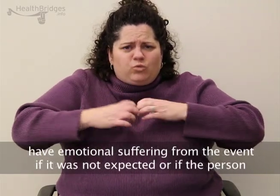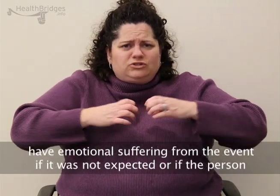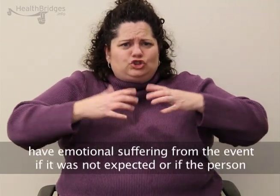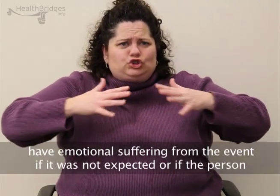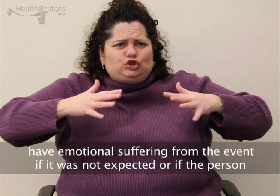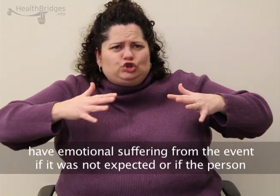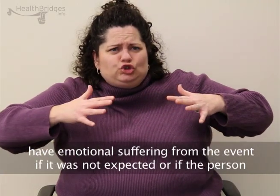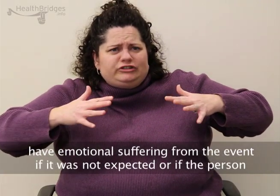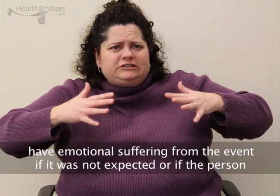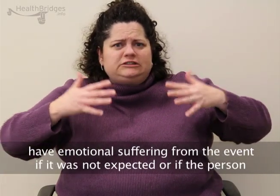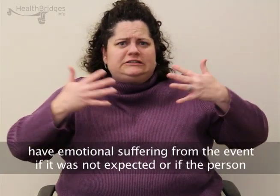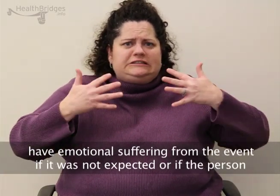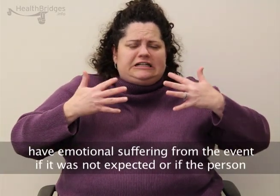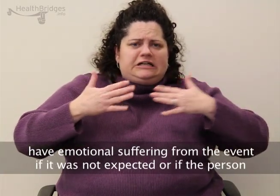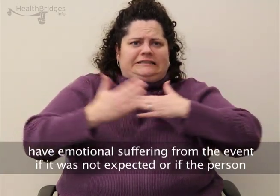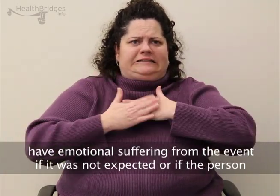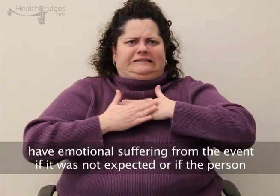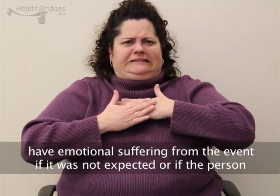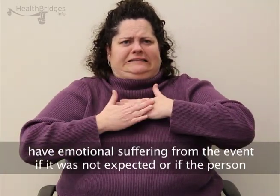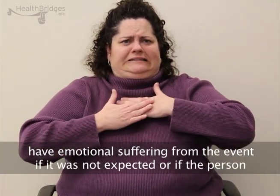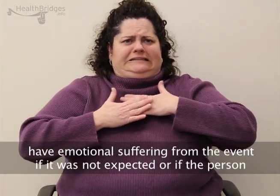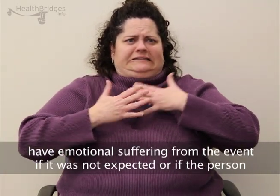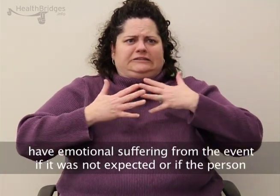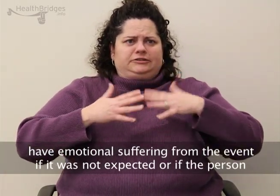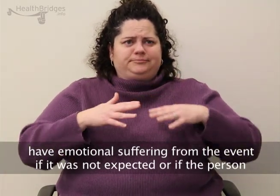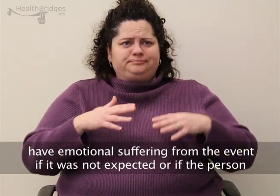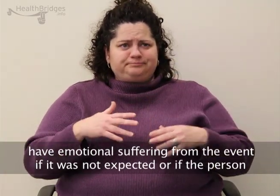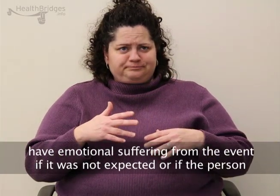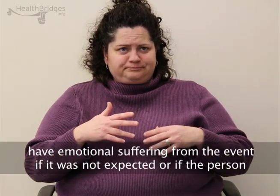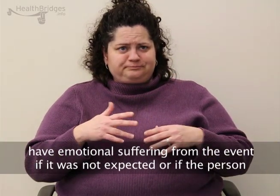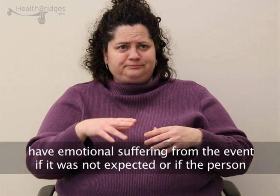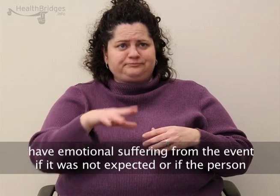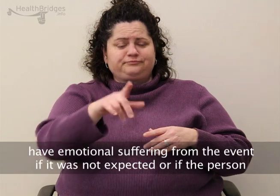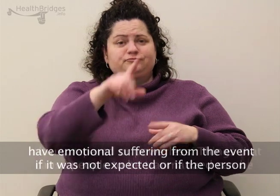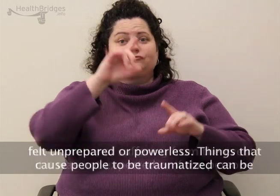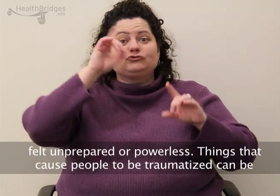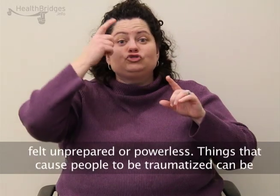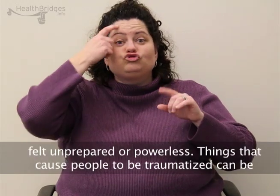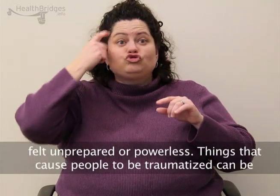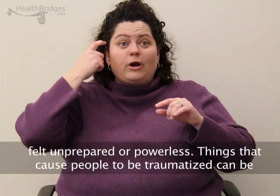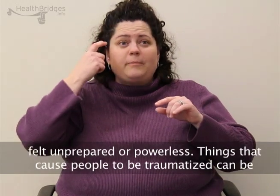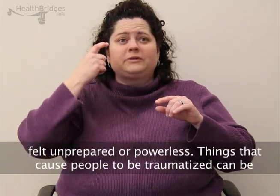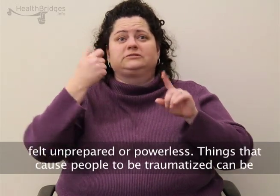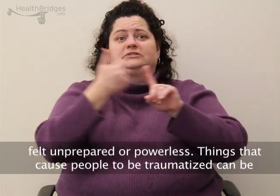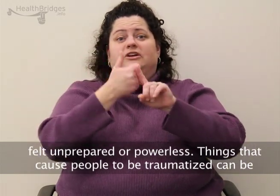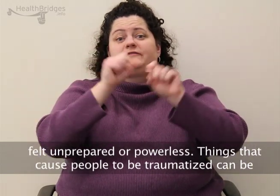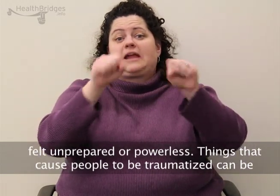emotional suffering from the event if it was not expected or if the person felt unprepared or powerless.